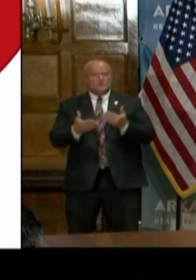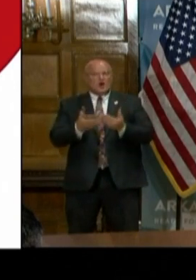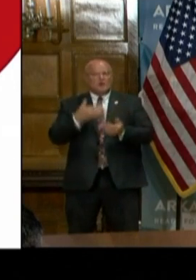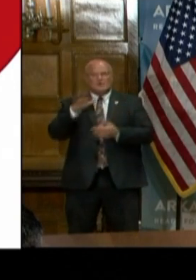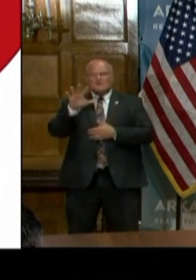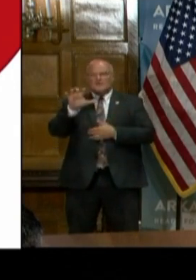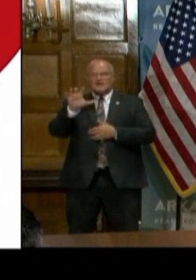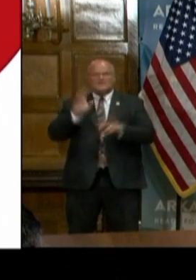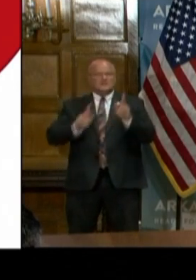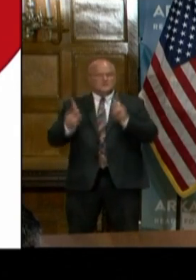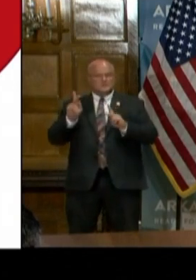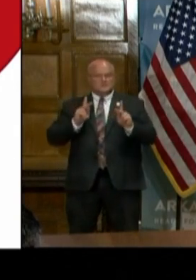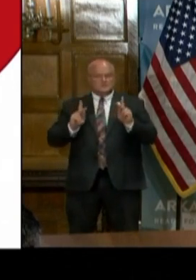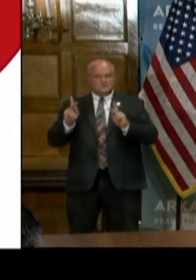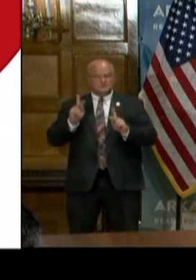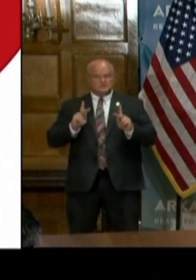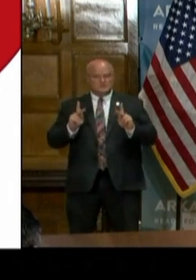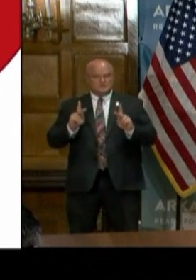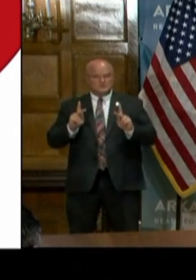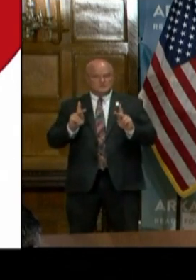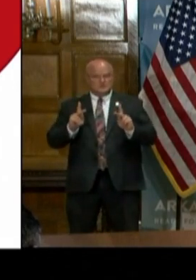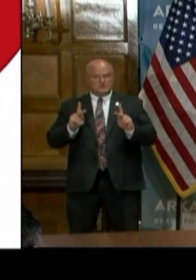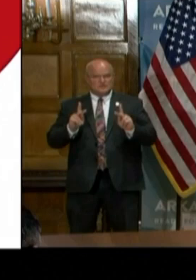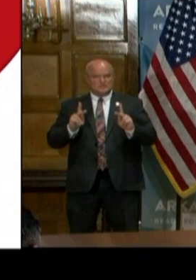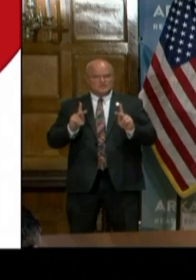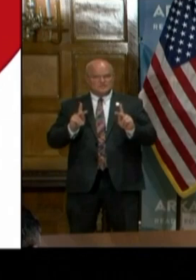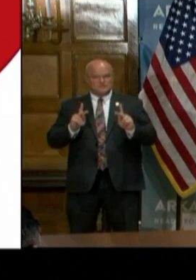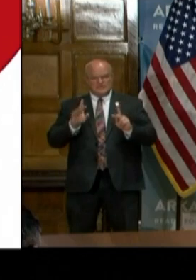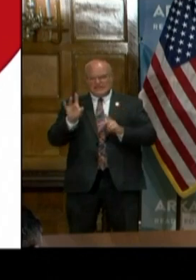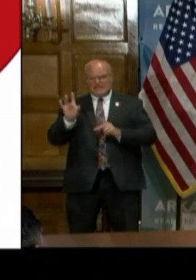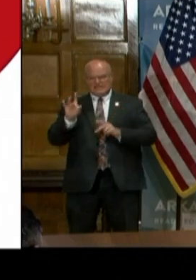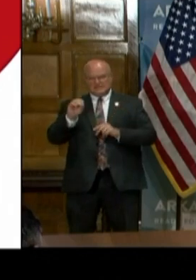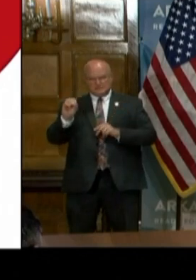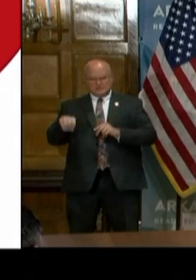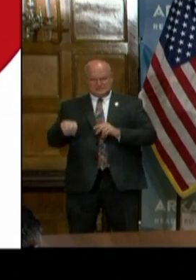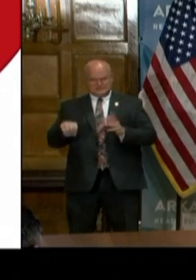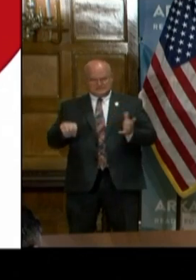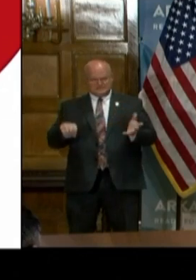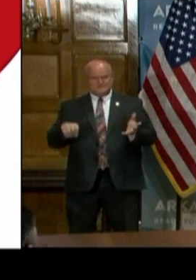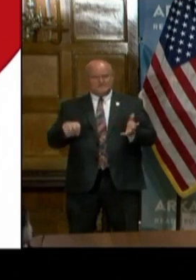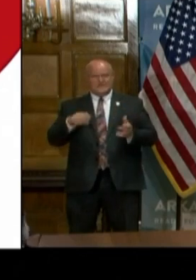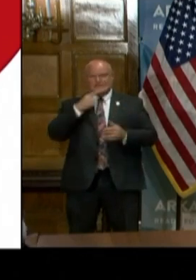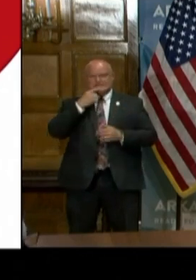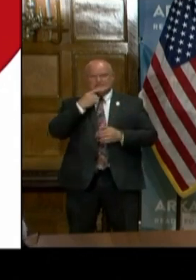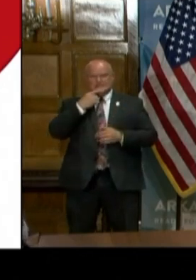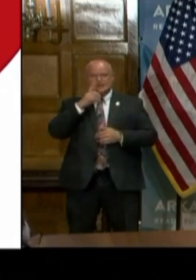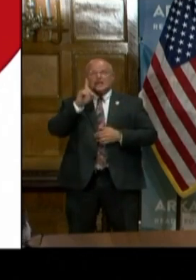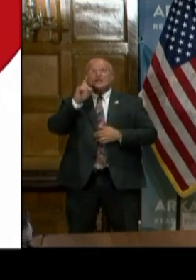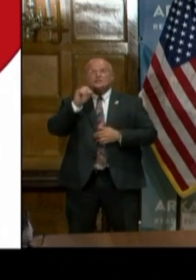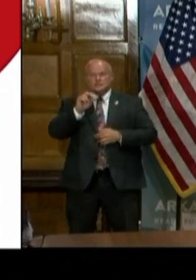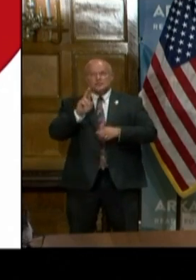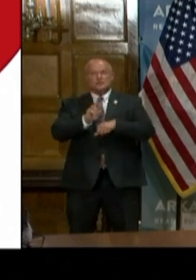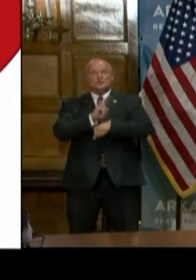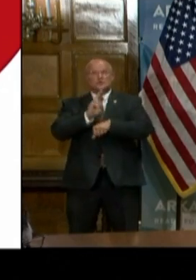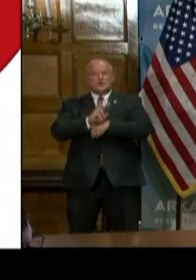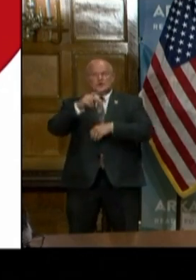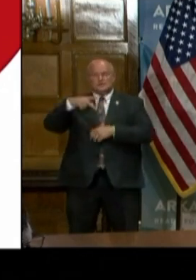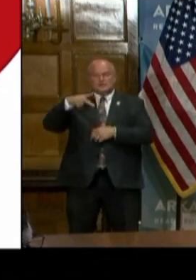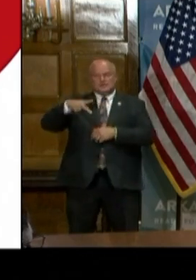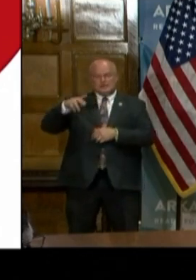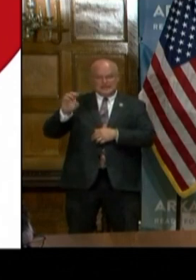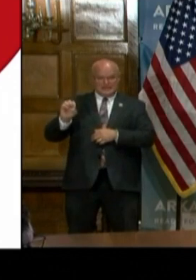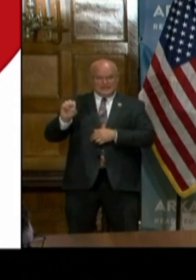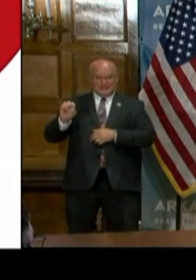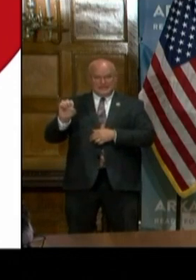almost 500 people, if you take that 82%, said that they do wear personal protective